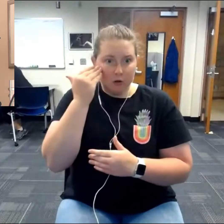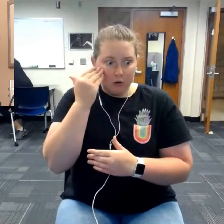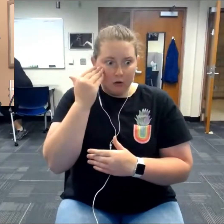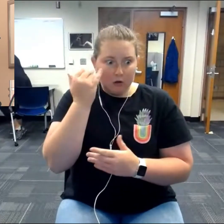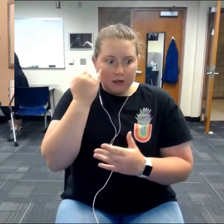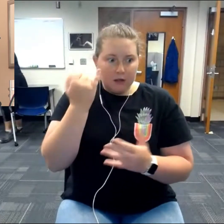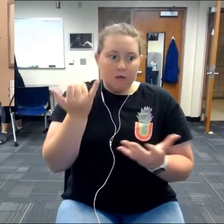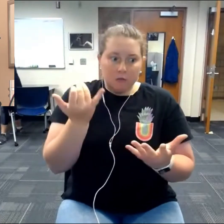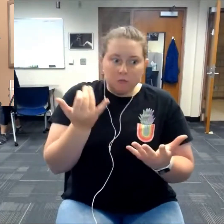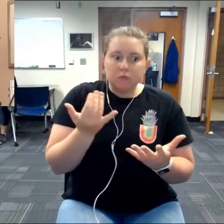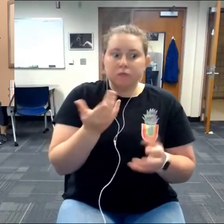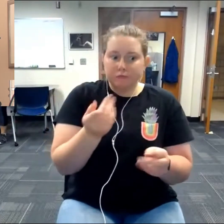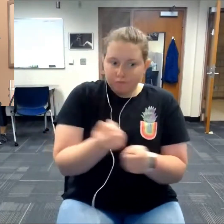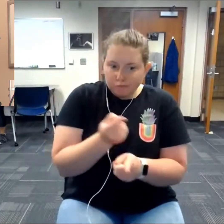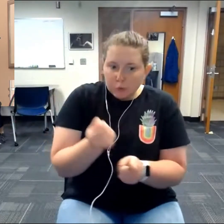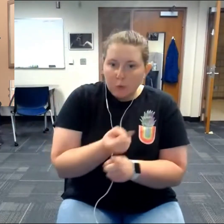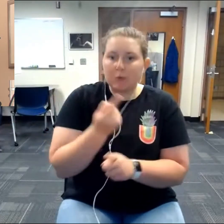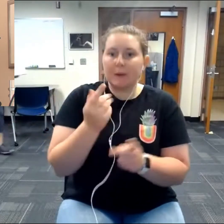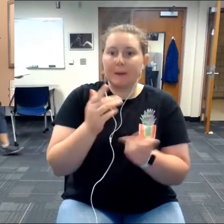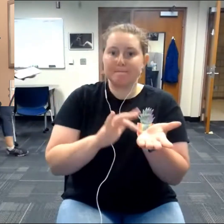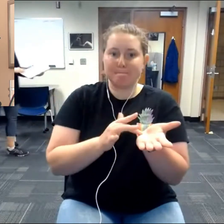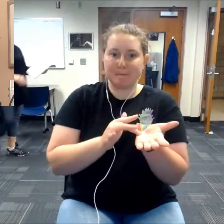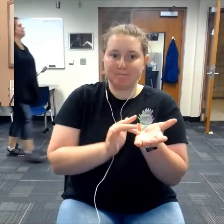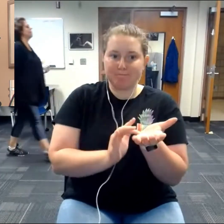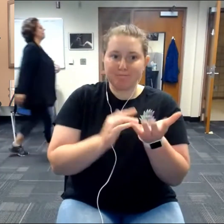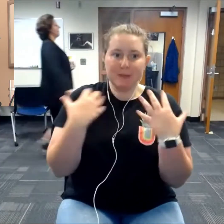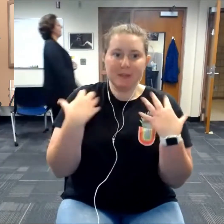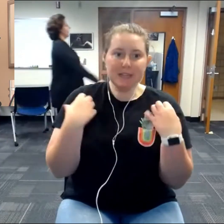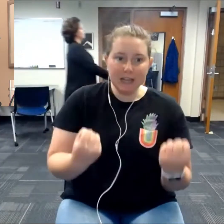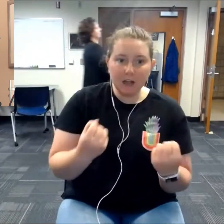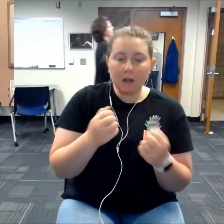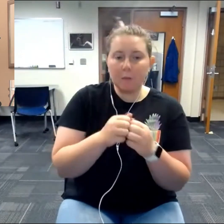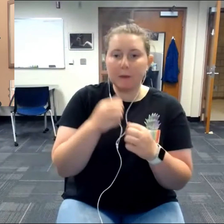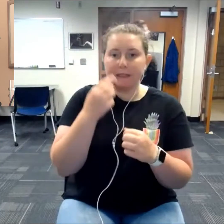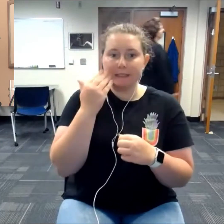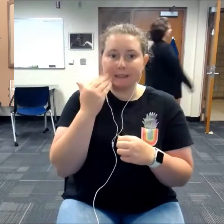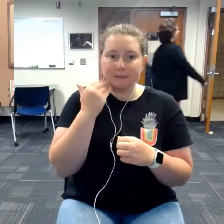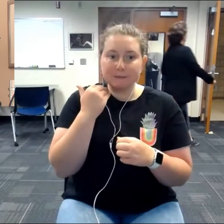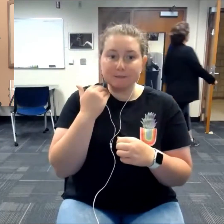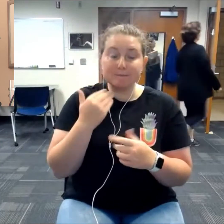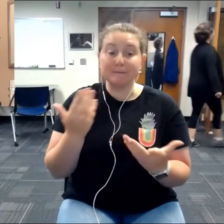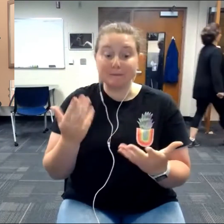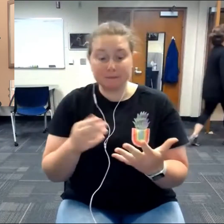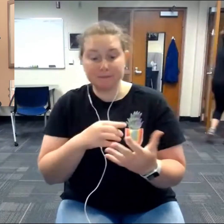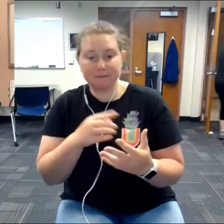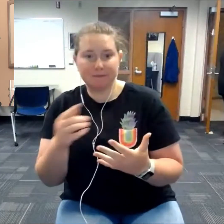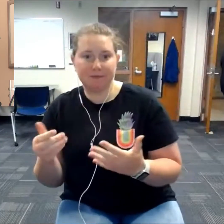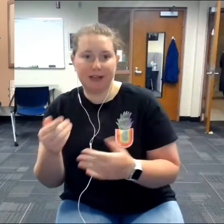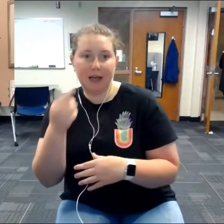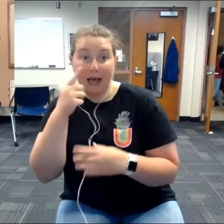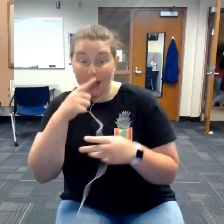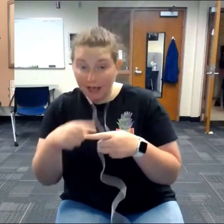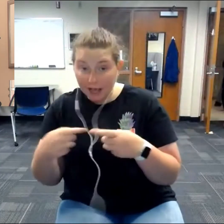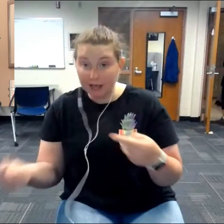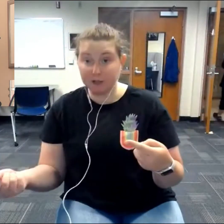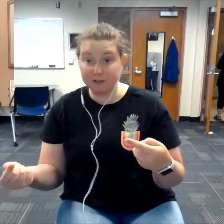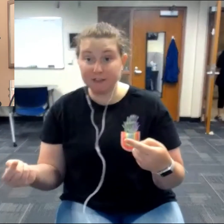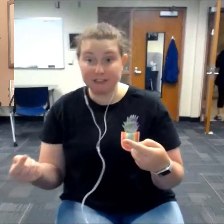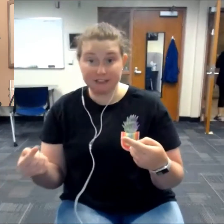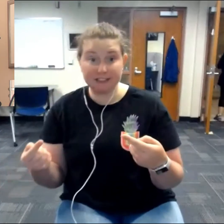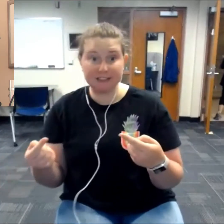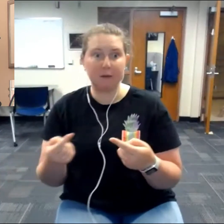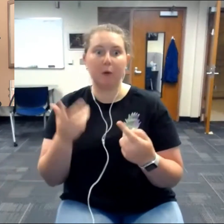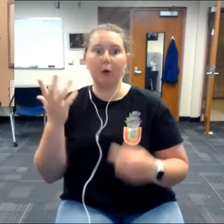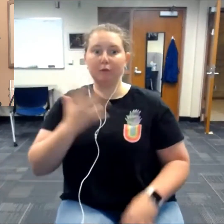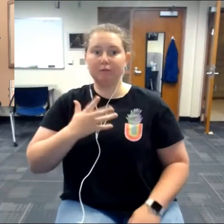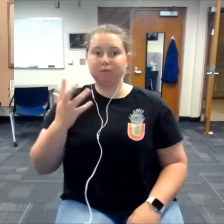needed. When we get into allergies, allergies can cause a lot of problems with the eye, of causing